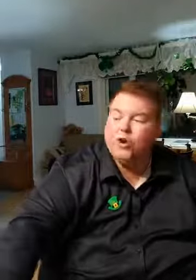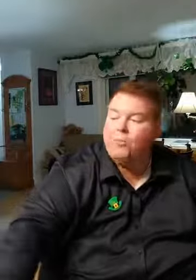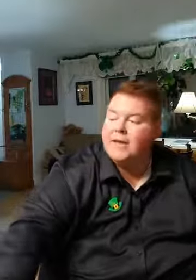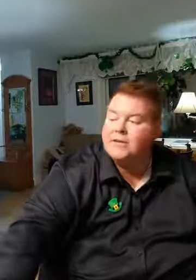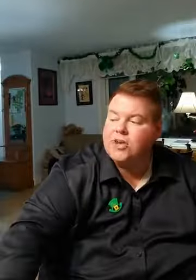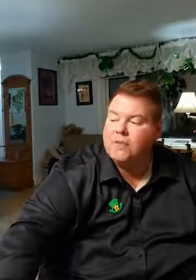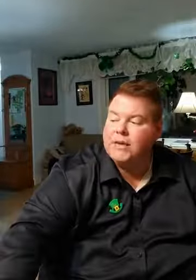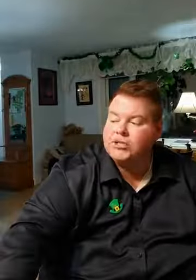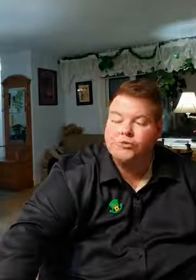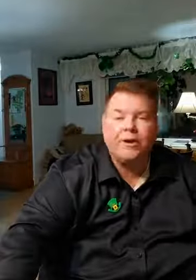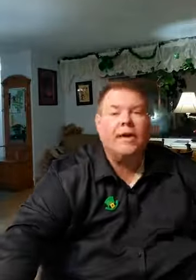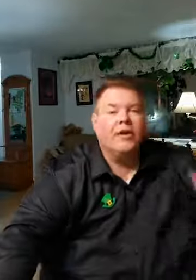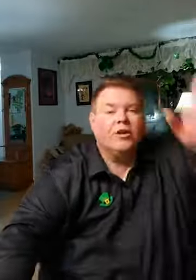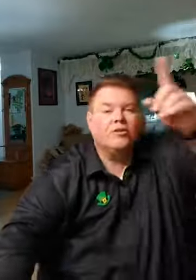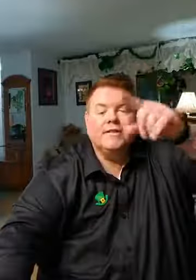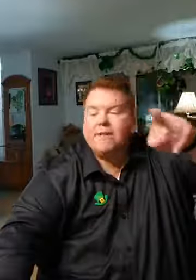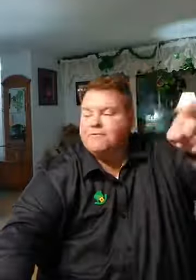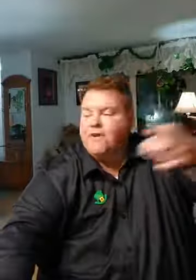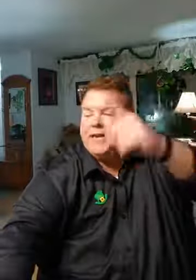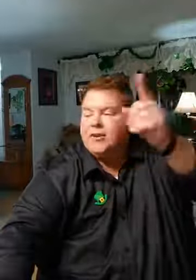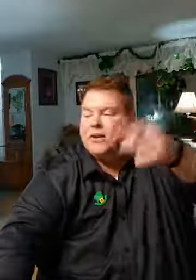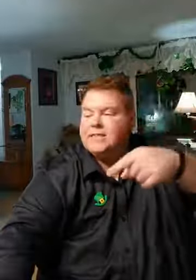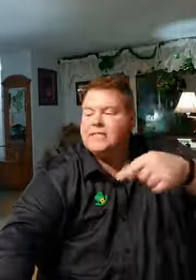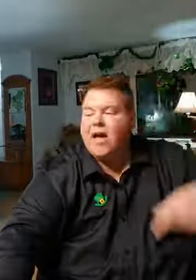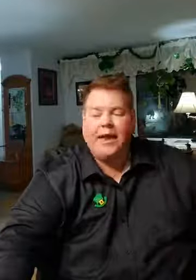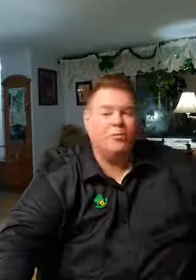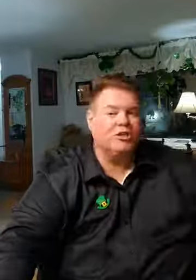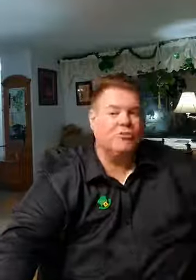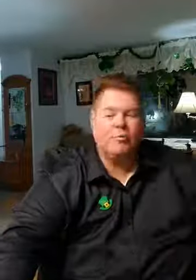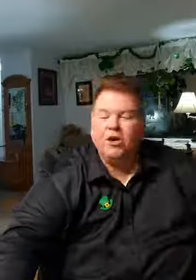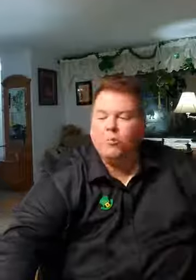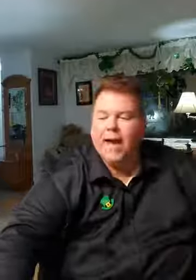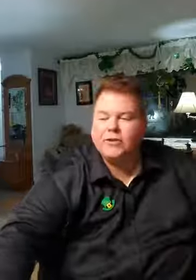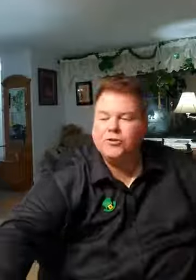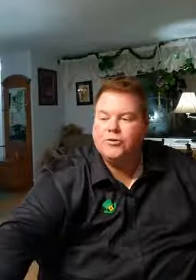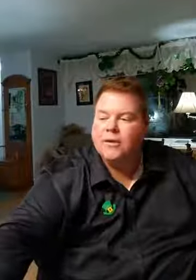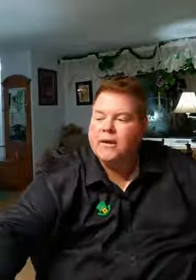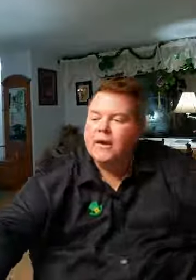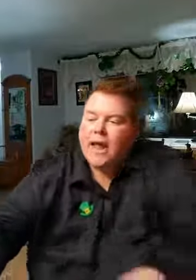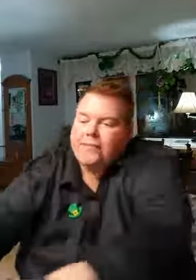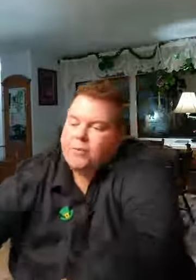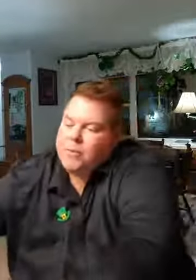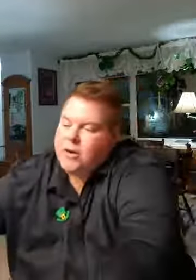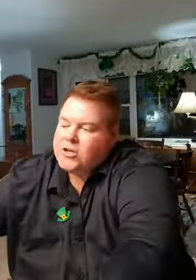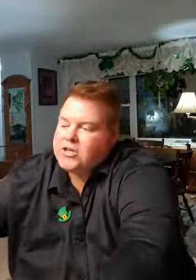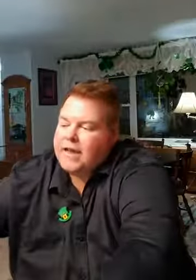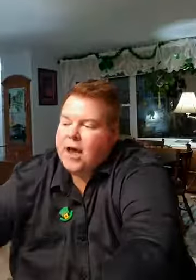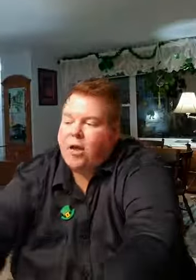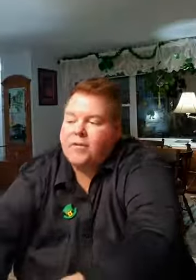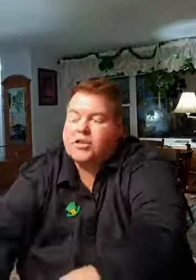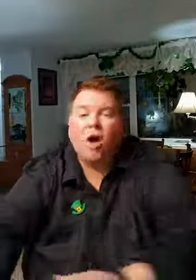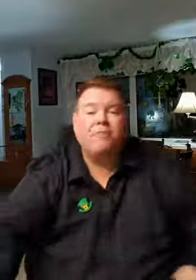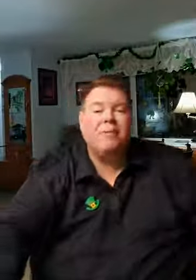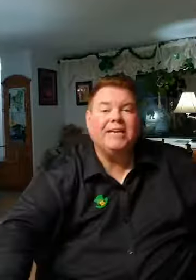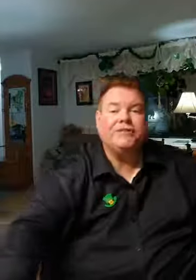to the top of page 3, you'll see that funky looking sign, which is where we go back to. And then when we are singing on the top of page